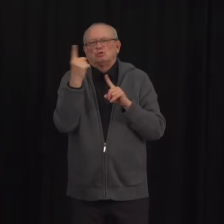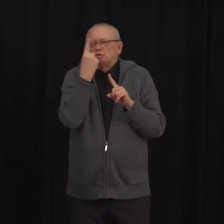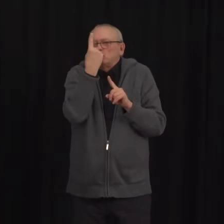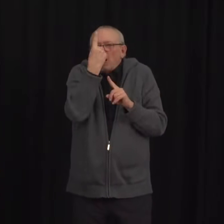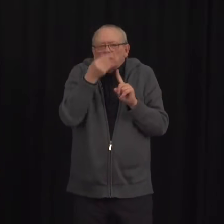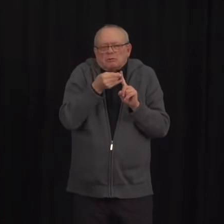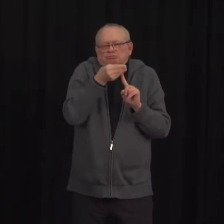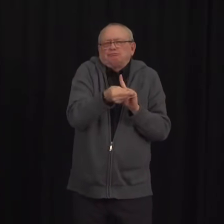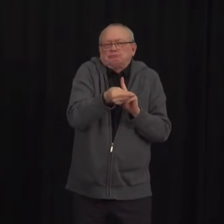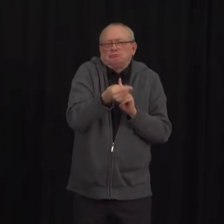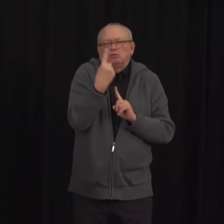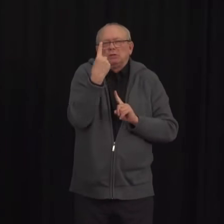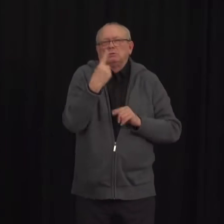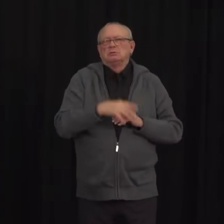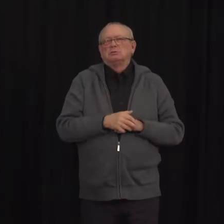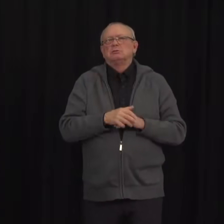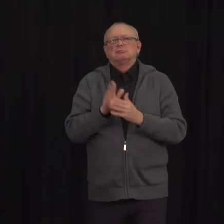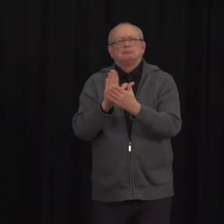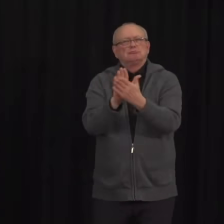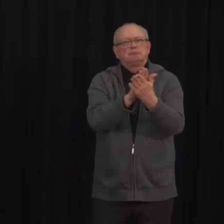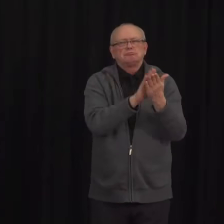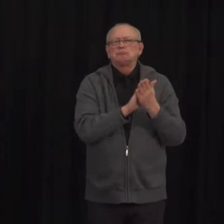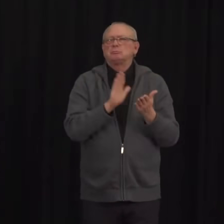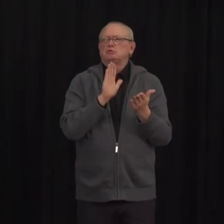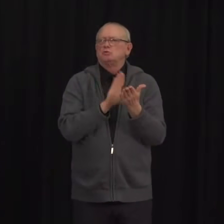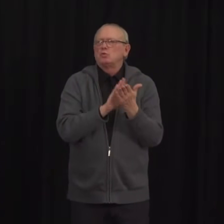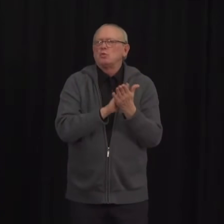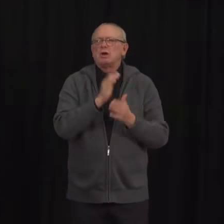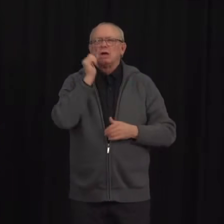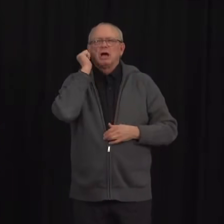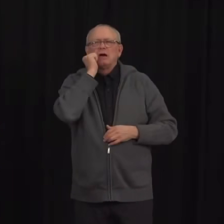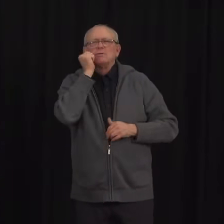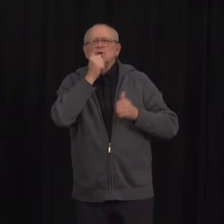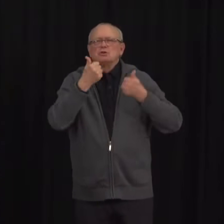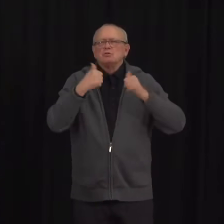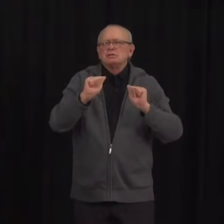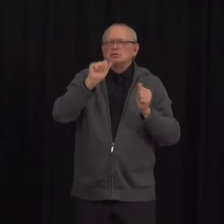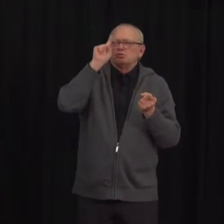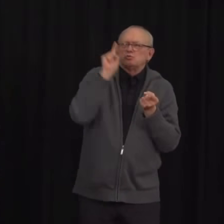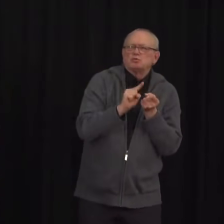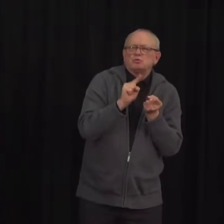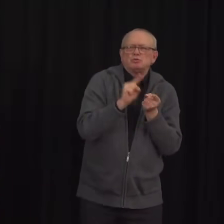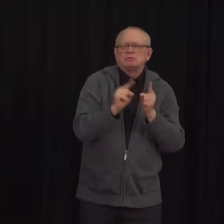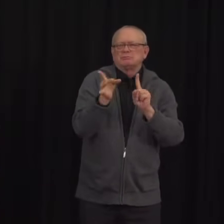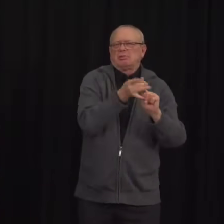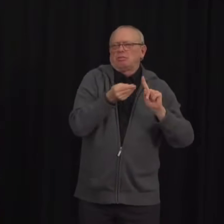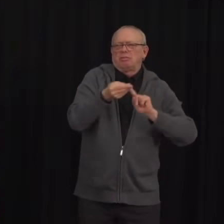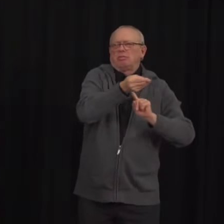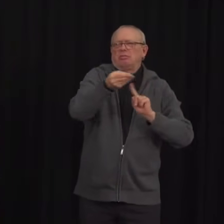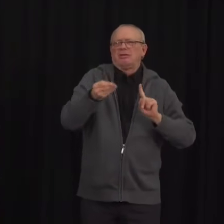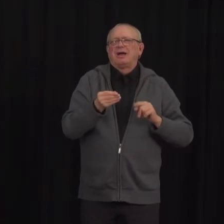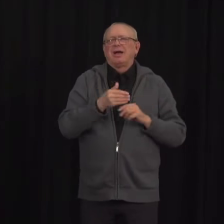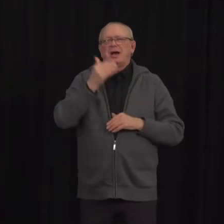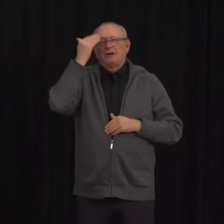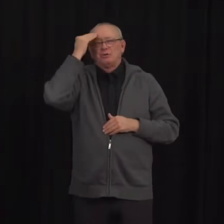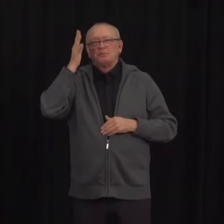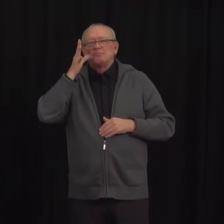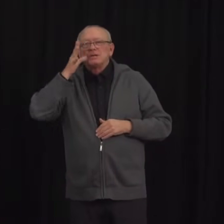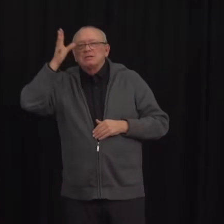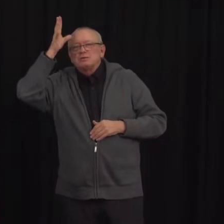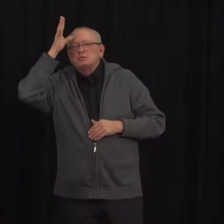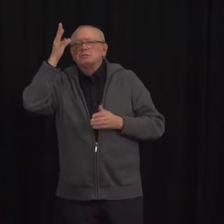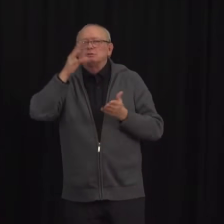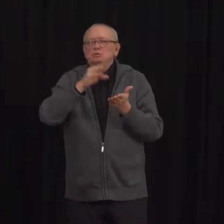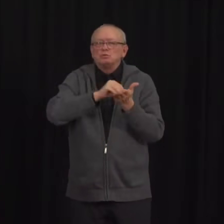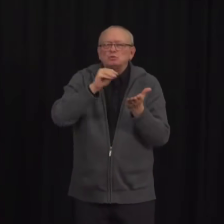commend schools for the work they do each day to keep cases as low as possible, and I know parents, students, teachers, and